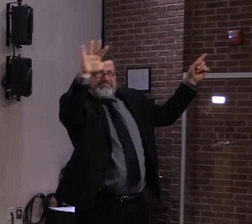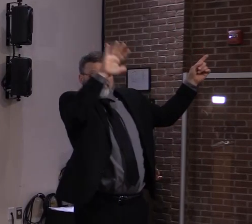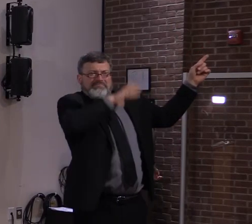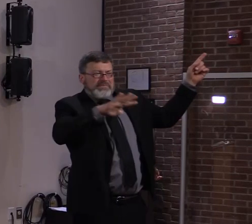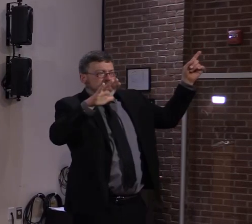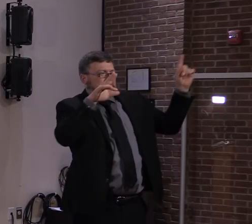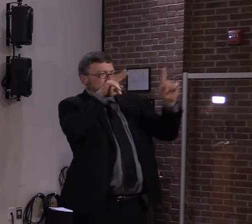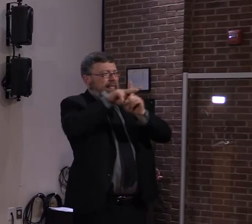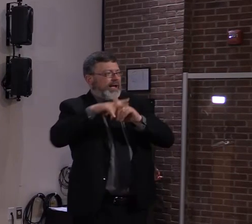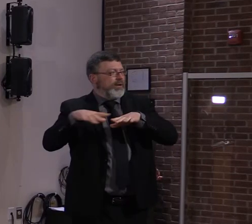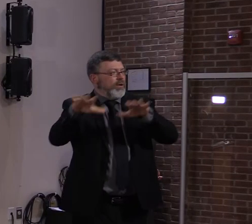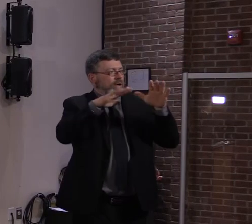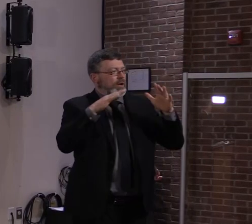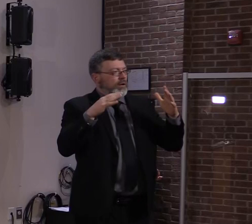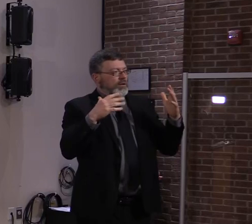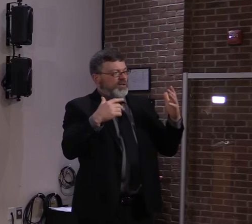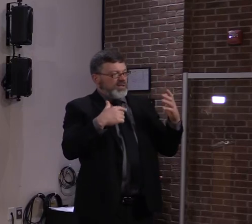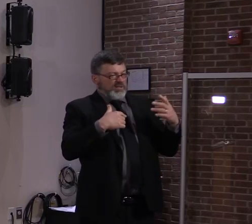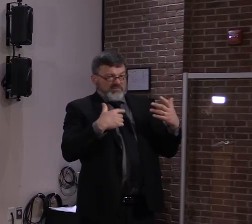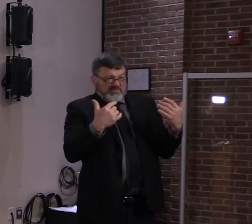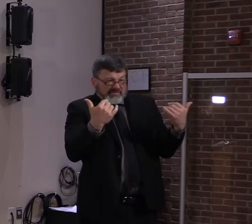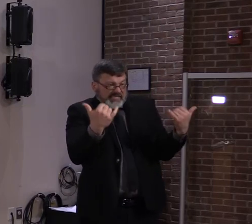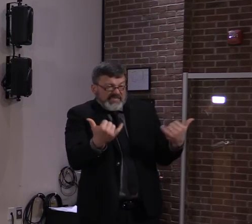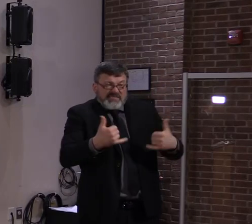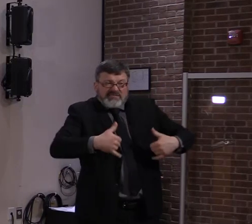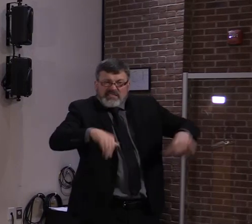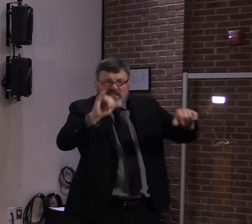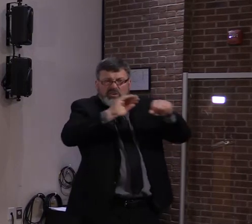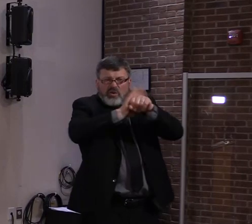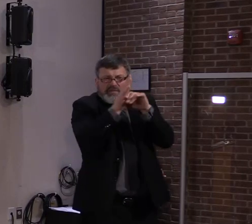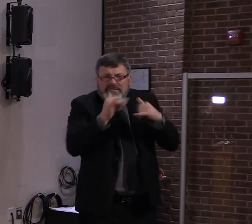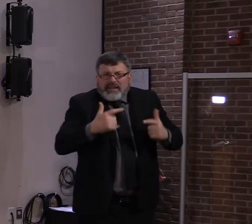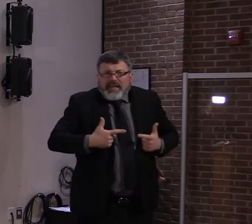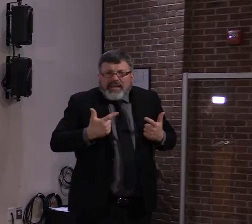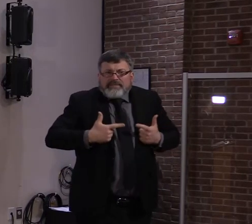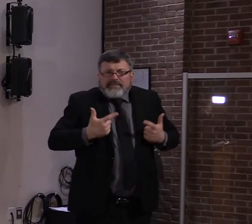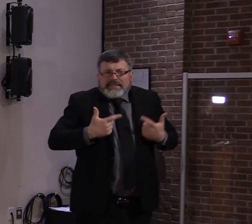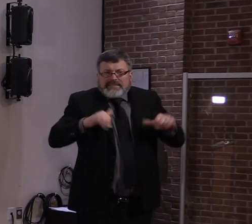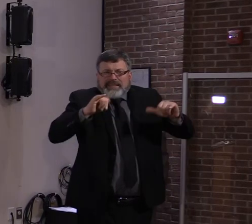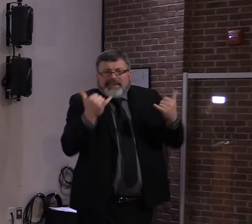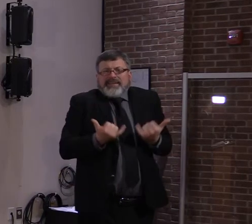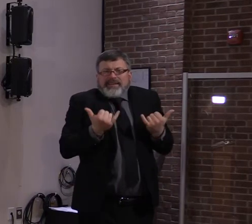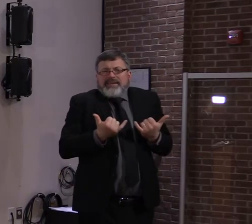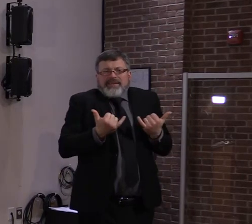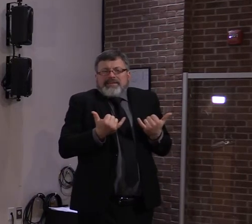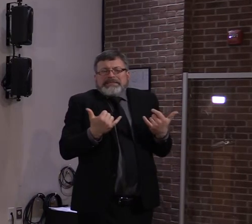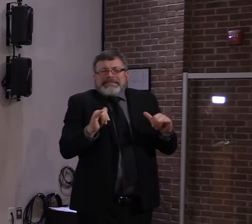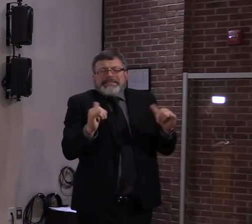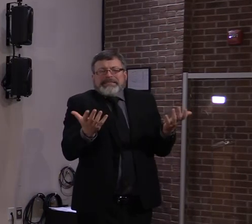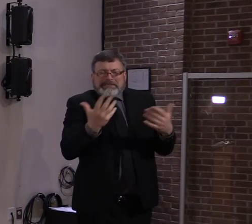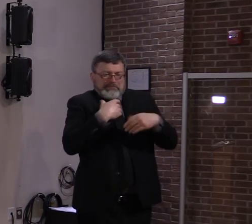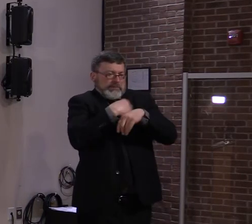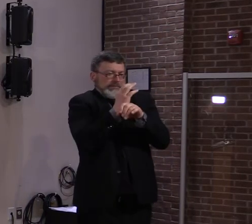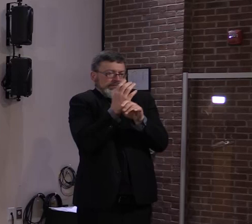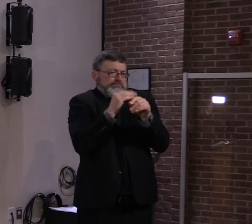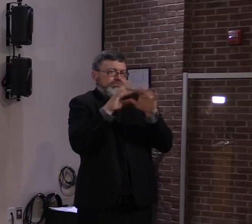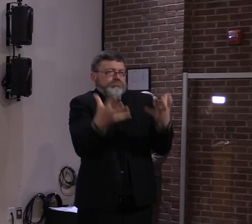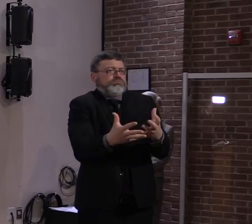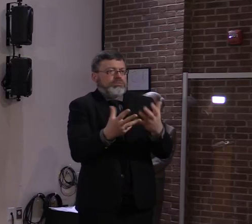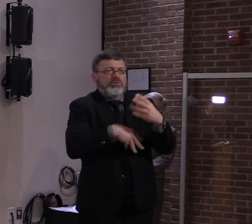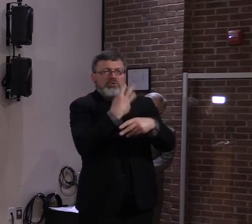crisis situation we're in. Under normal circumstances, you would not be able to